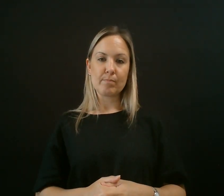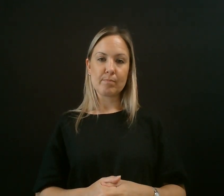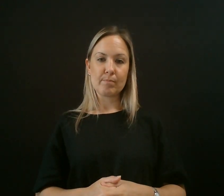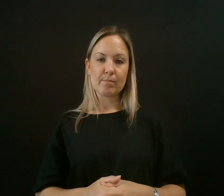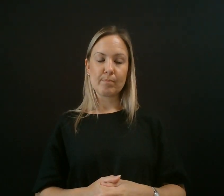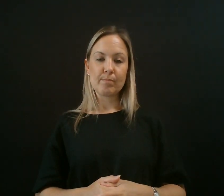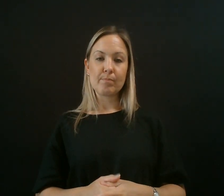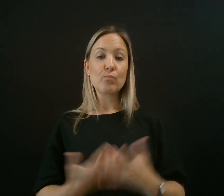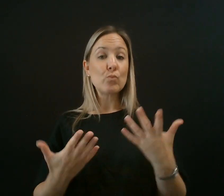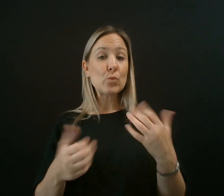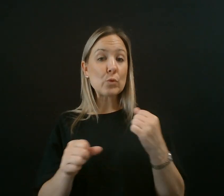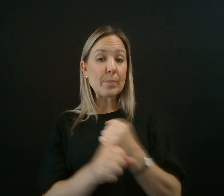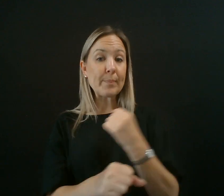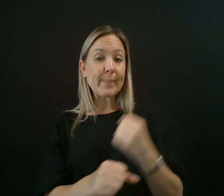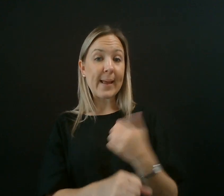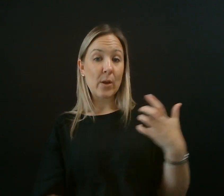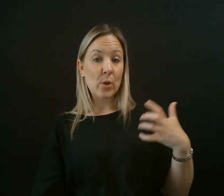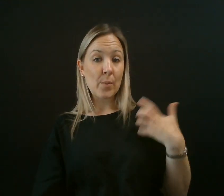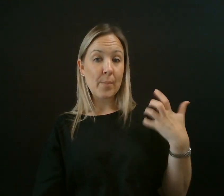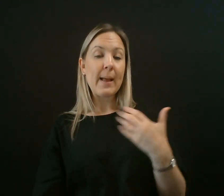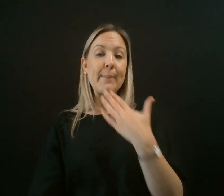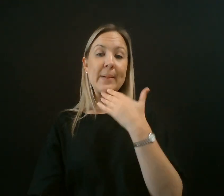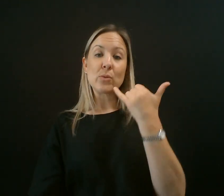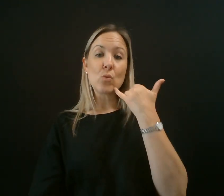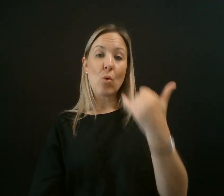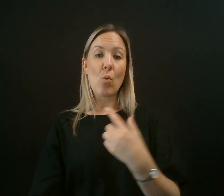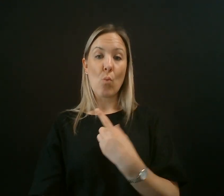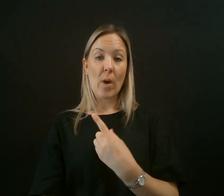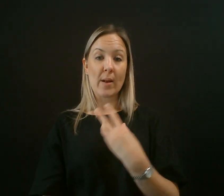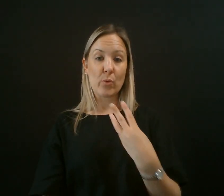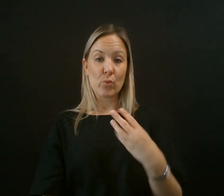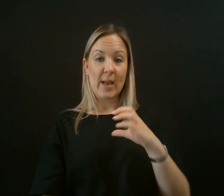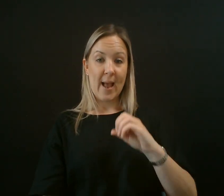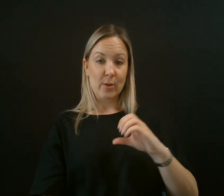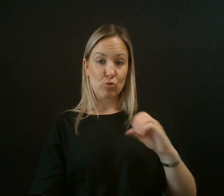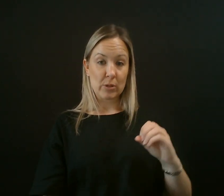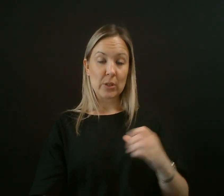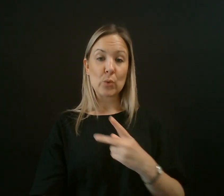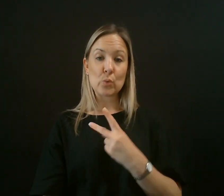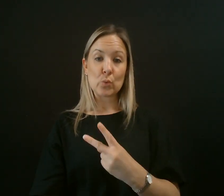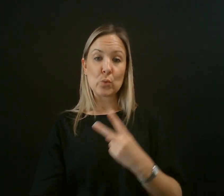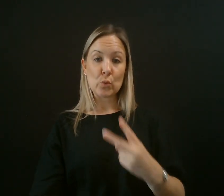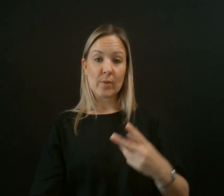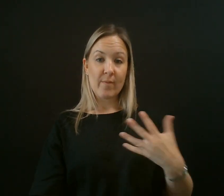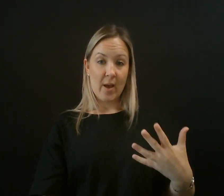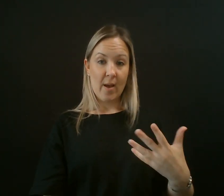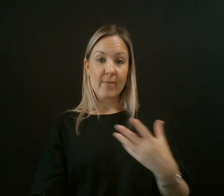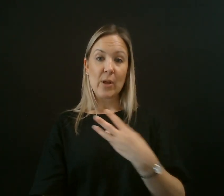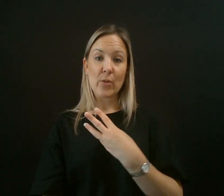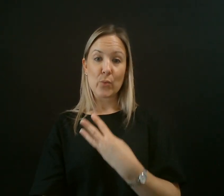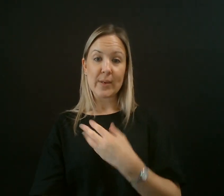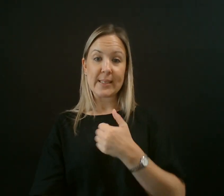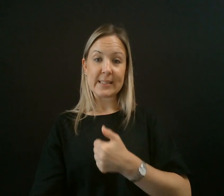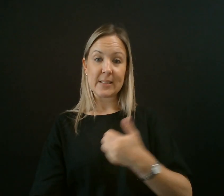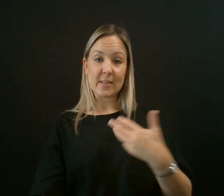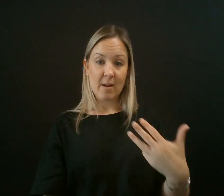To make a complaint, call 1300 225 369 or